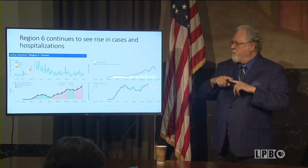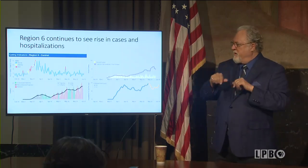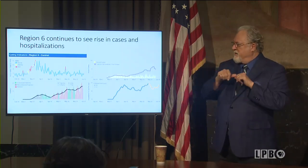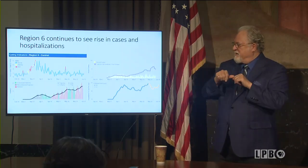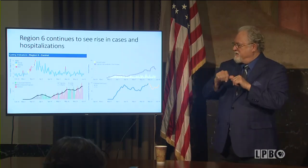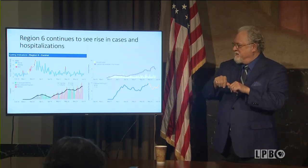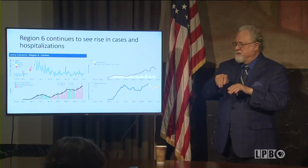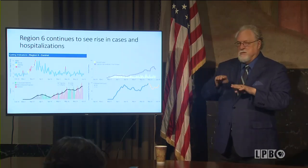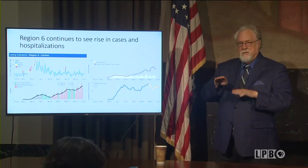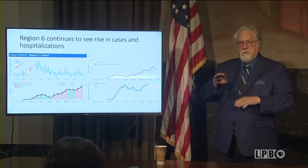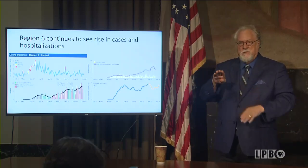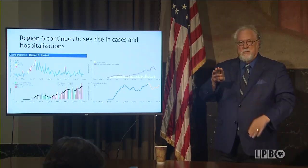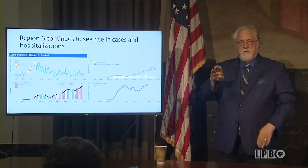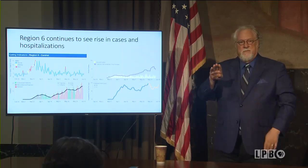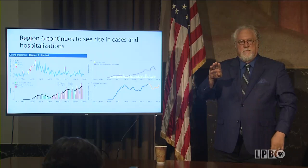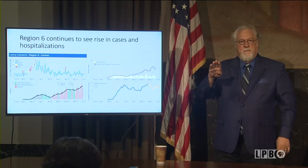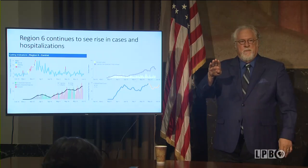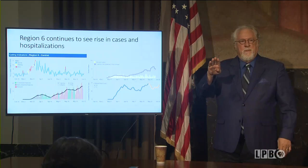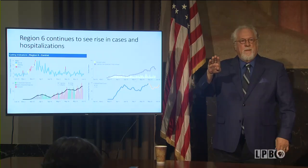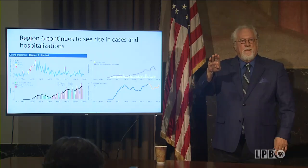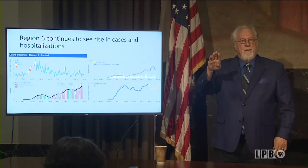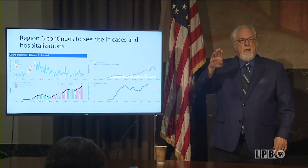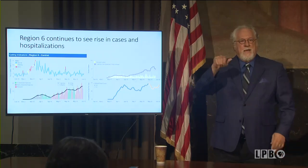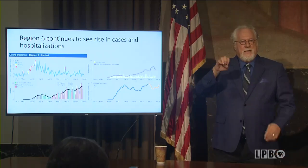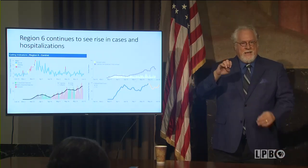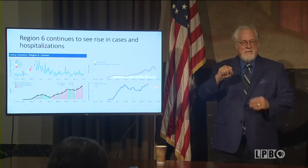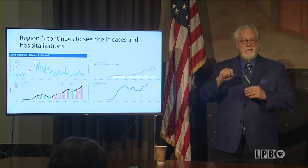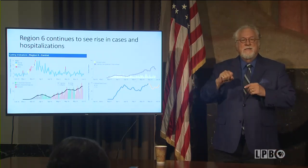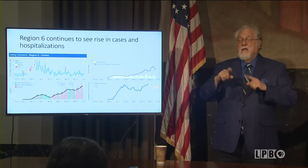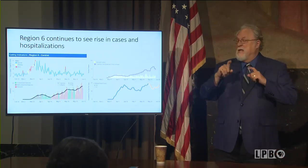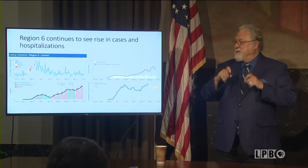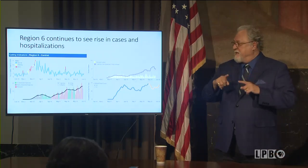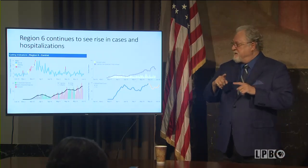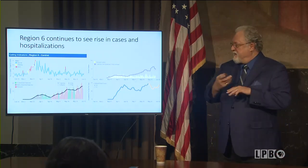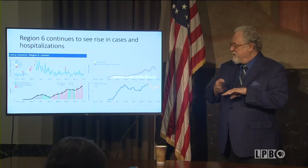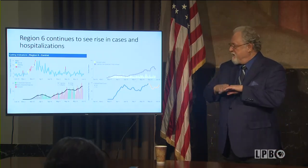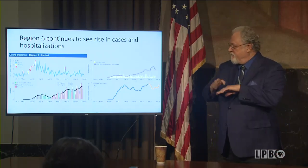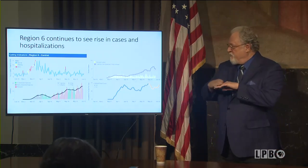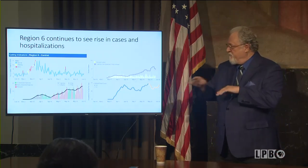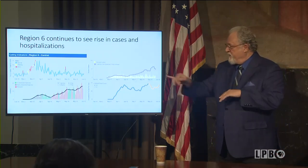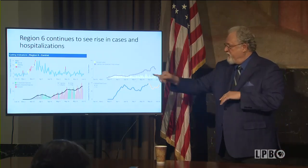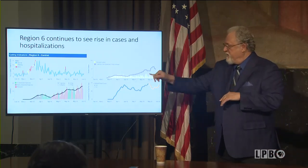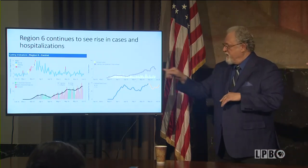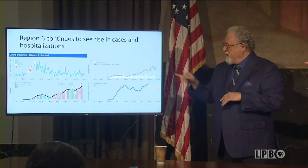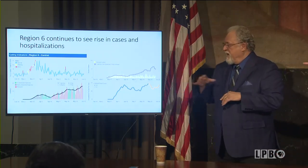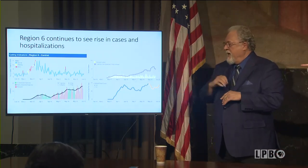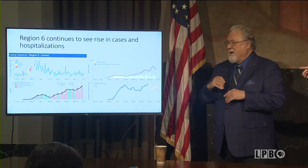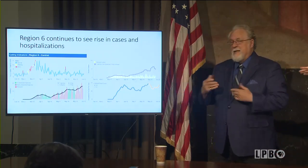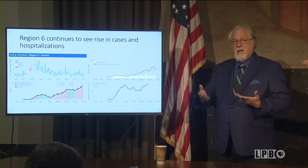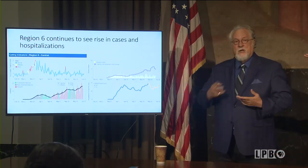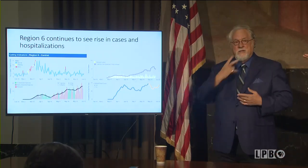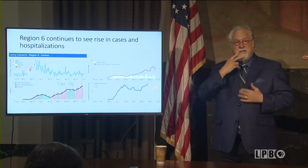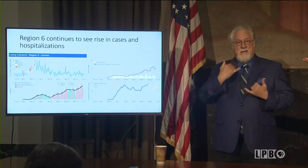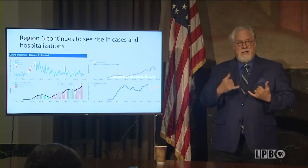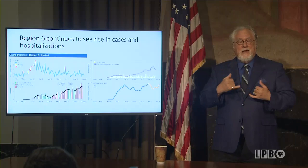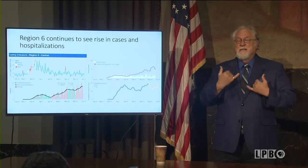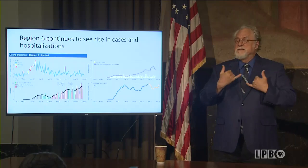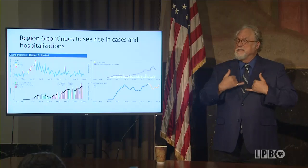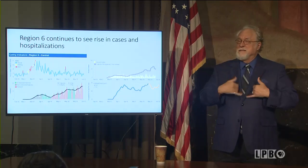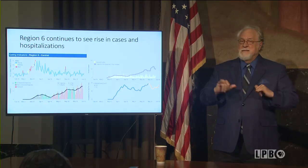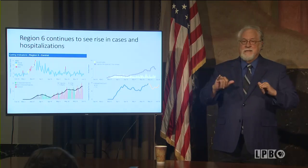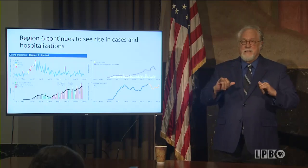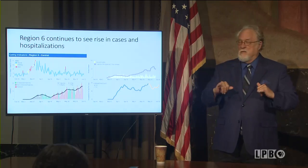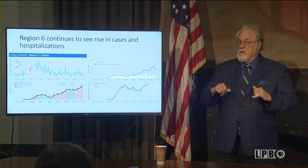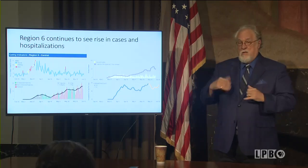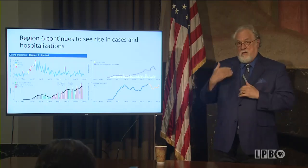consistent incline in cases. Testing has also been improving. And here you see now still over